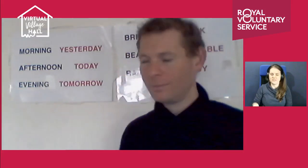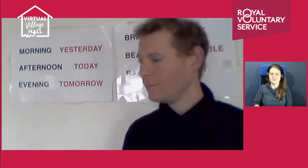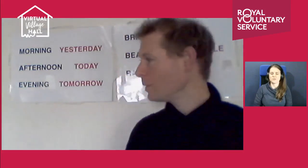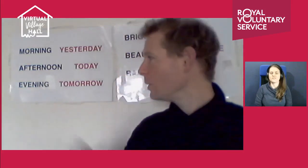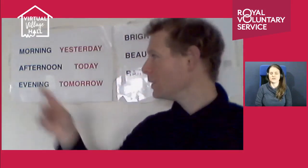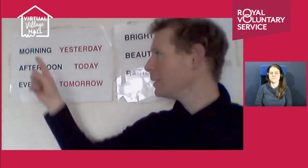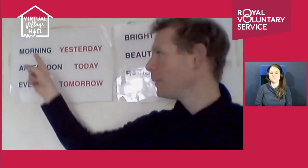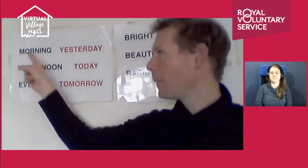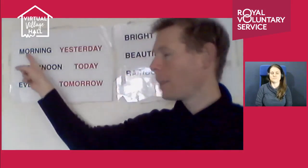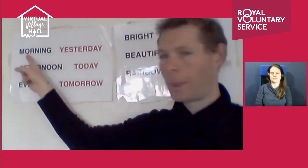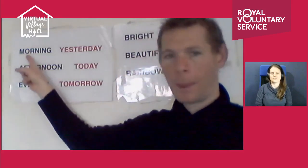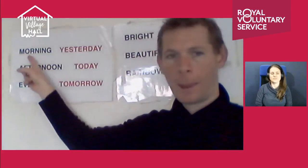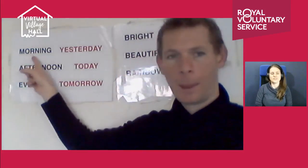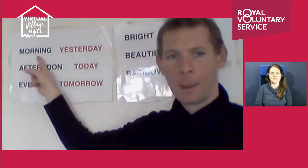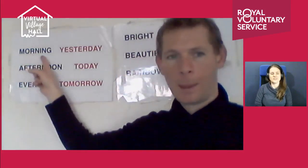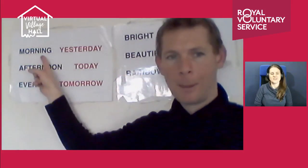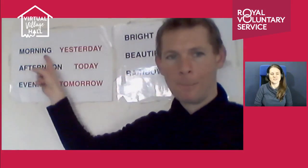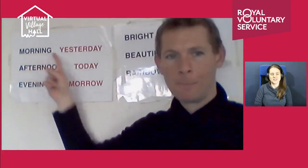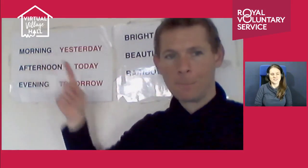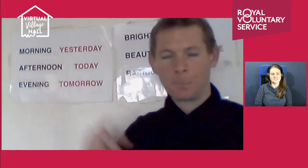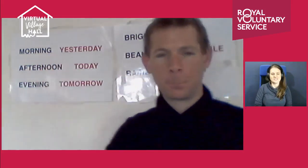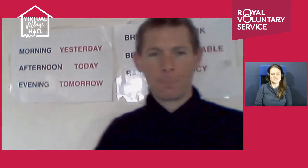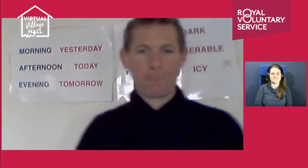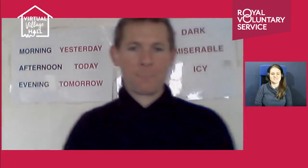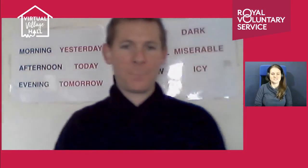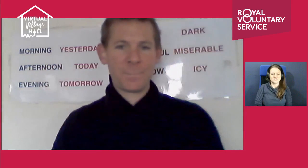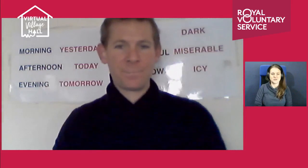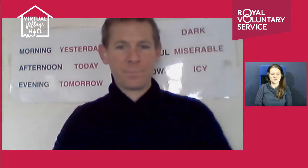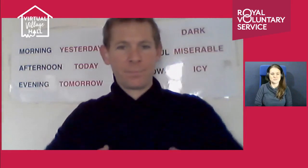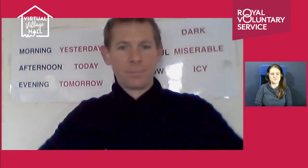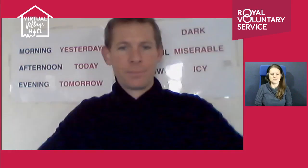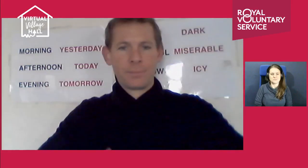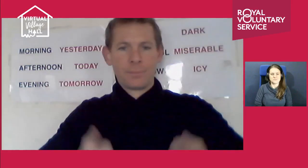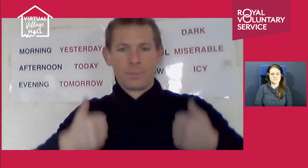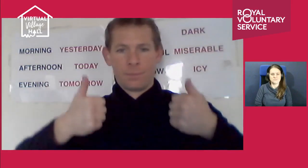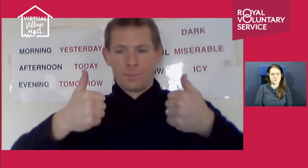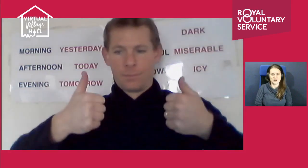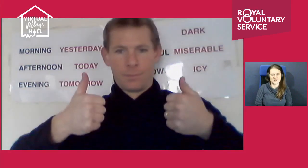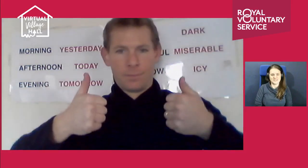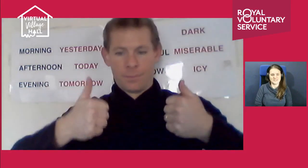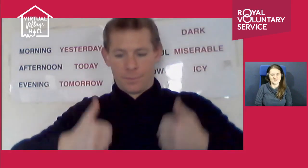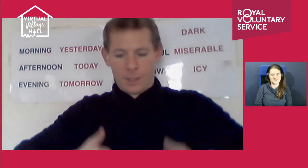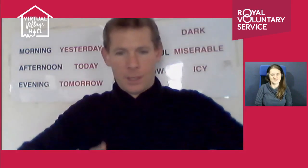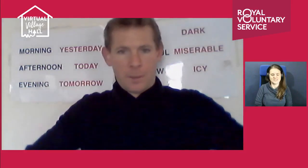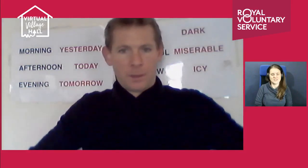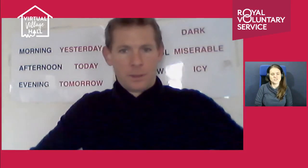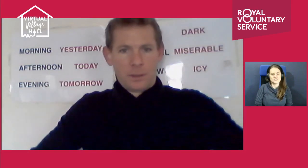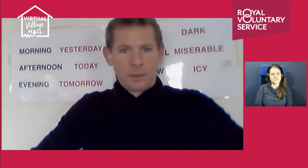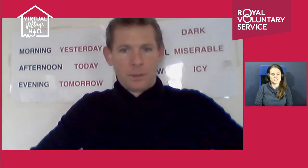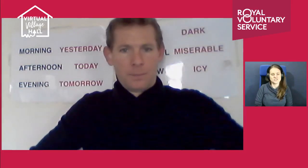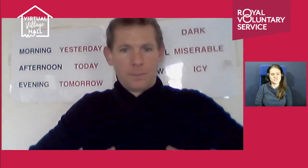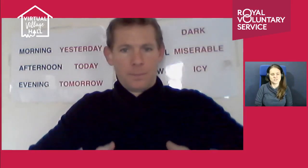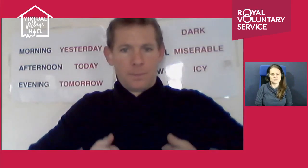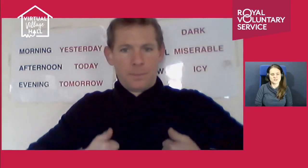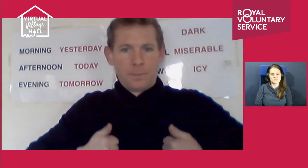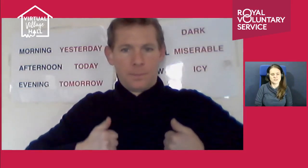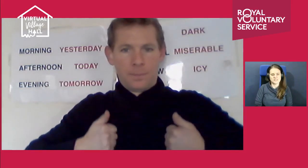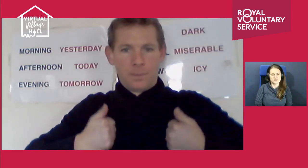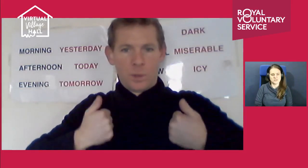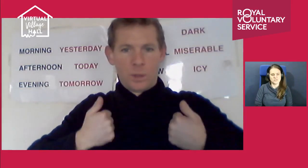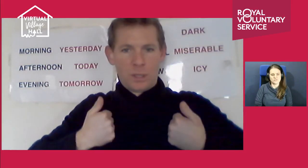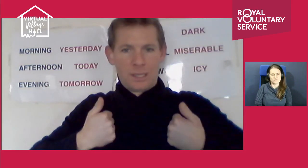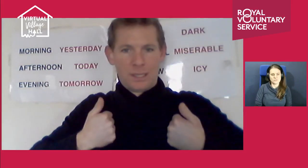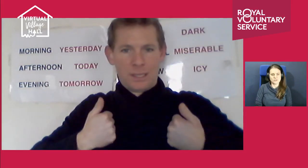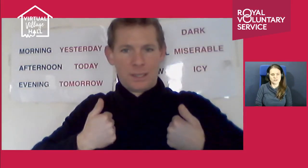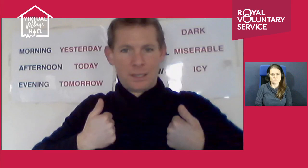set if that's where you're from. Okay? So, morning. So you got two thumbs up and